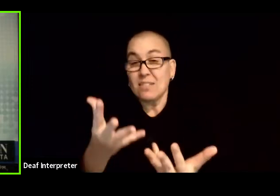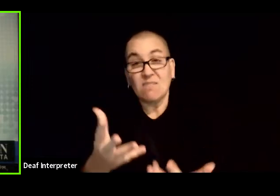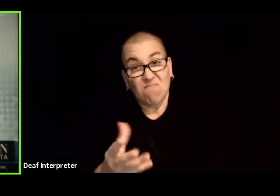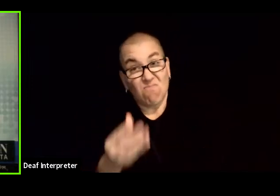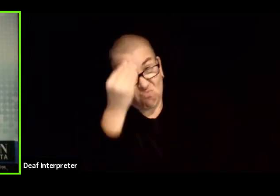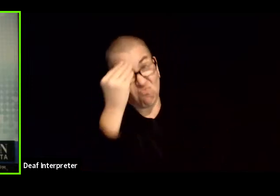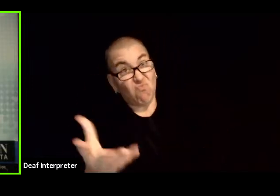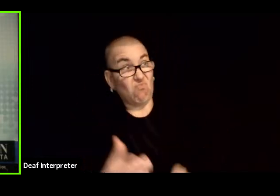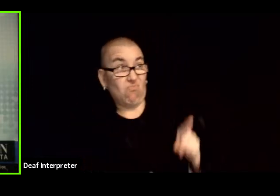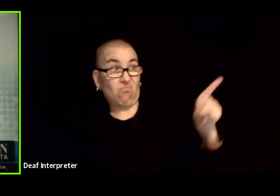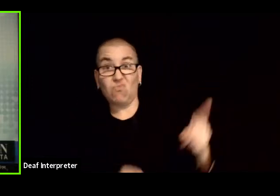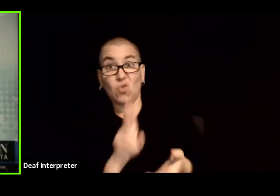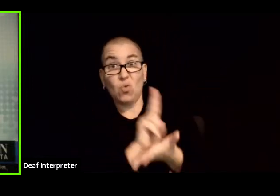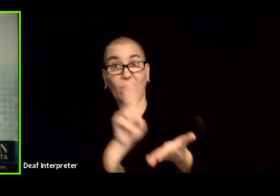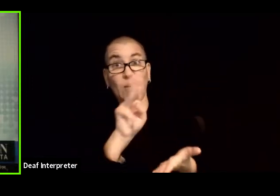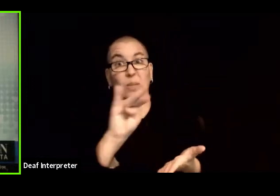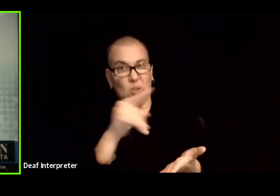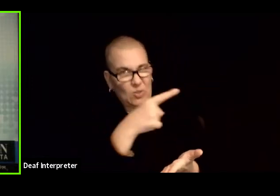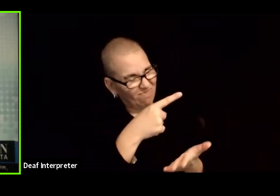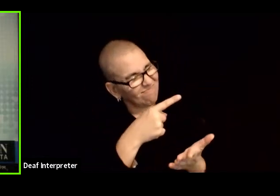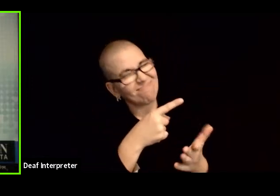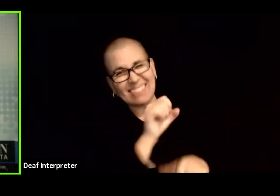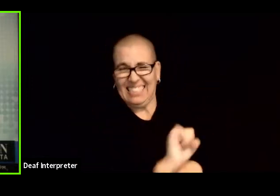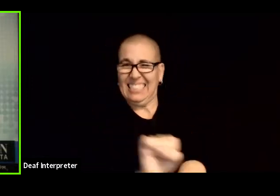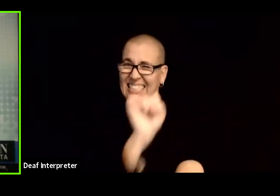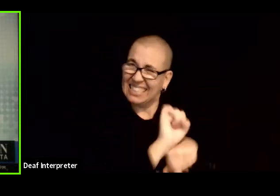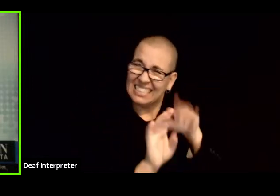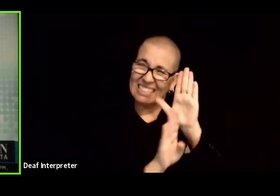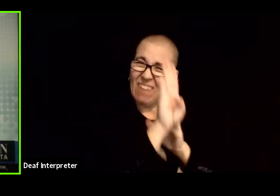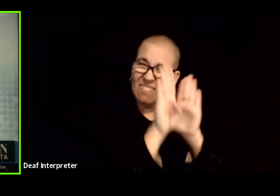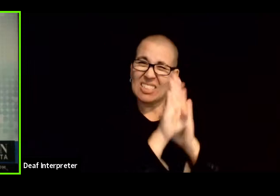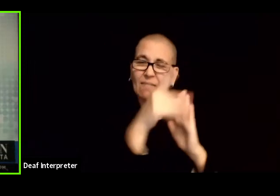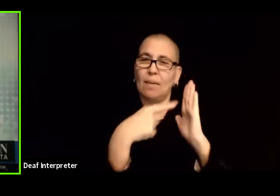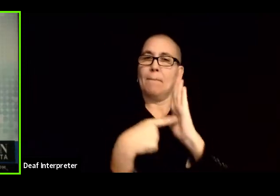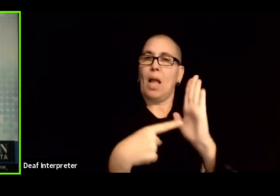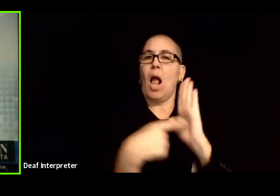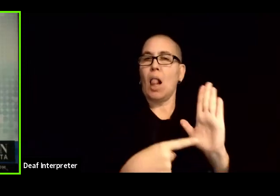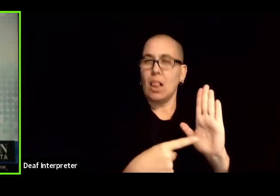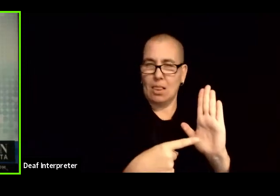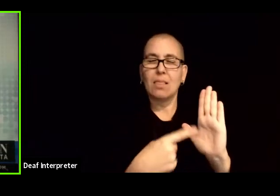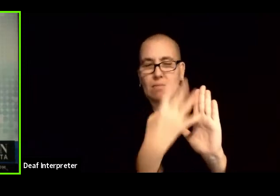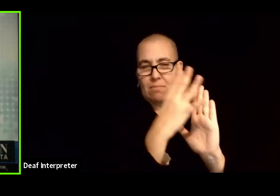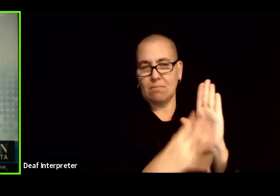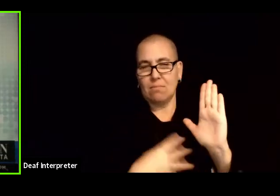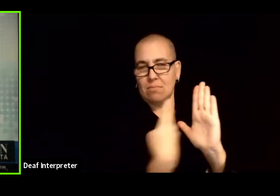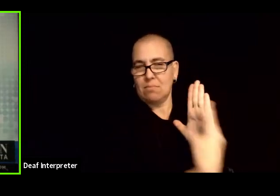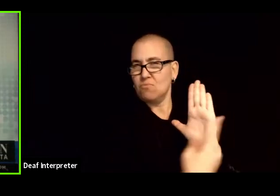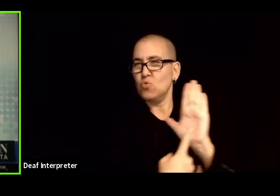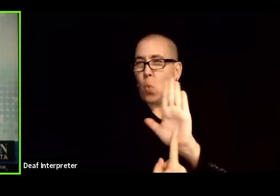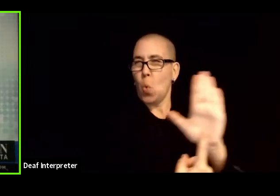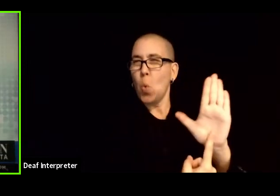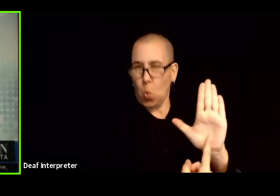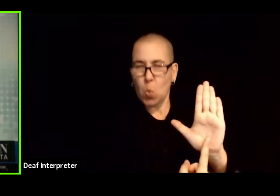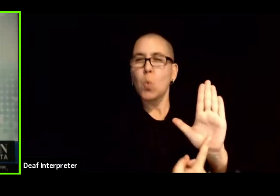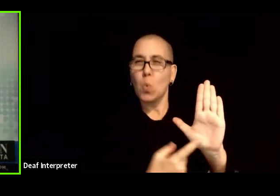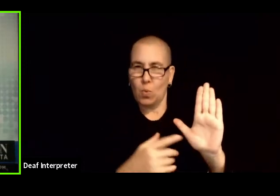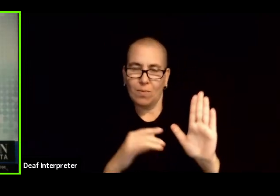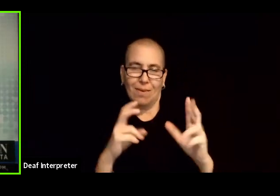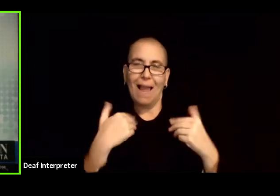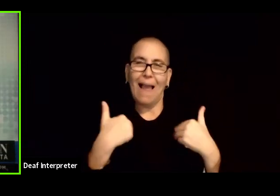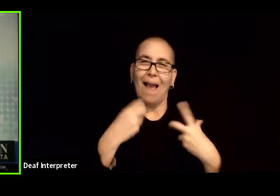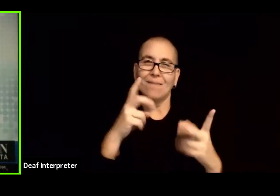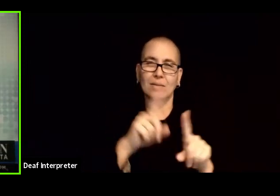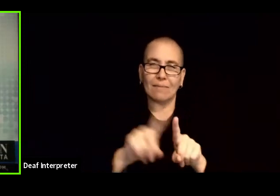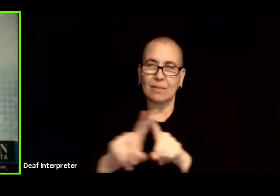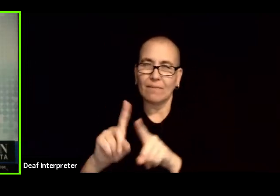we're looking, not only to that University of Minnesota model, but there are a lot of other models all around the